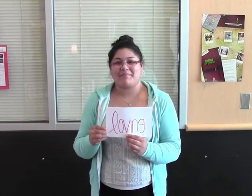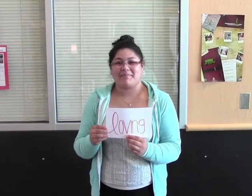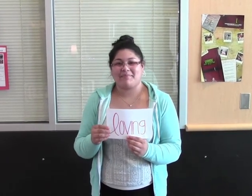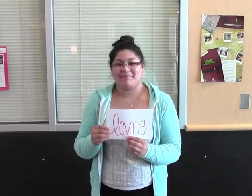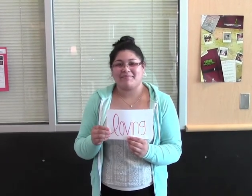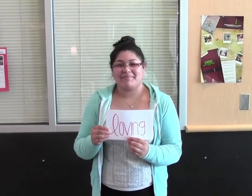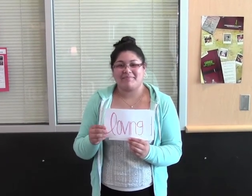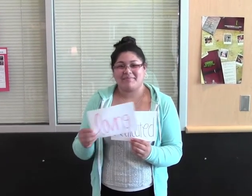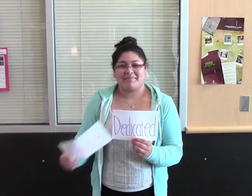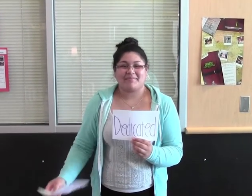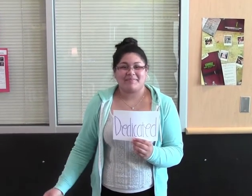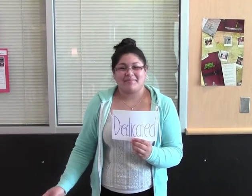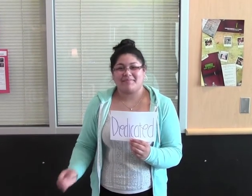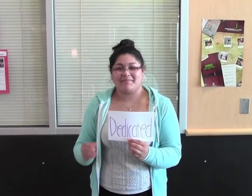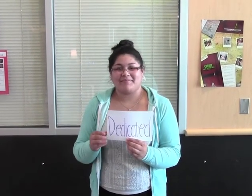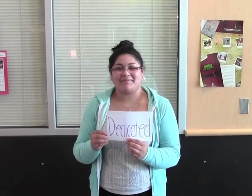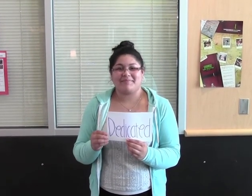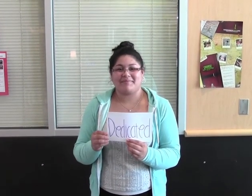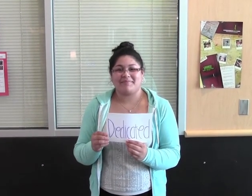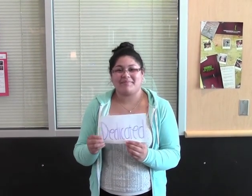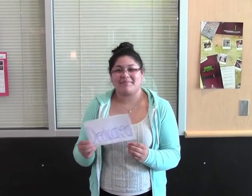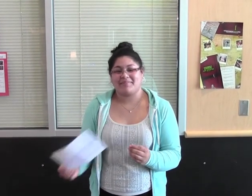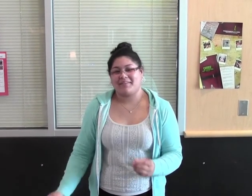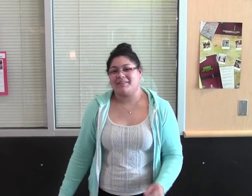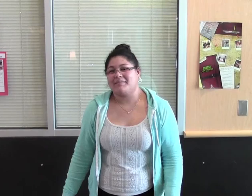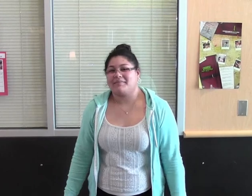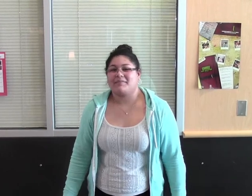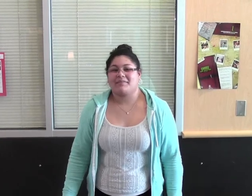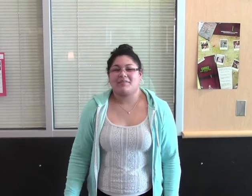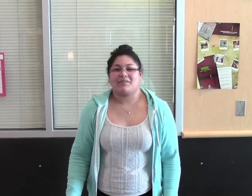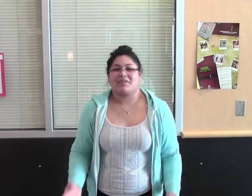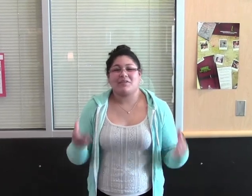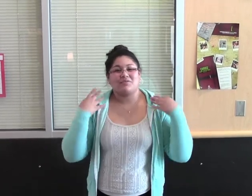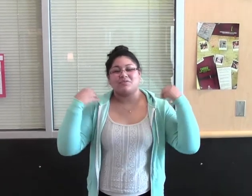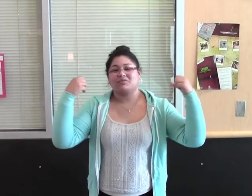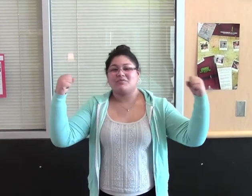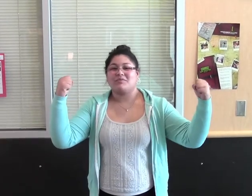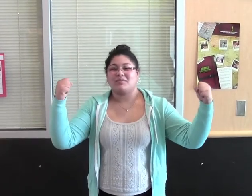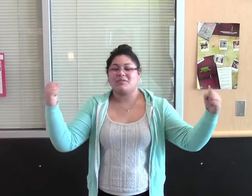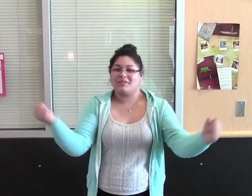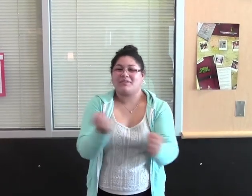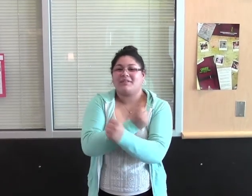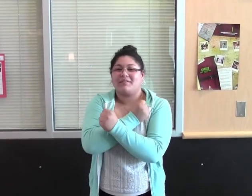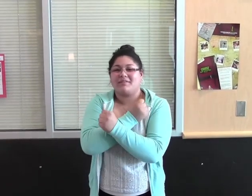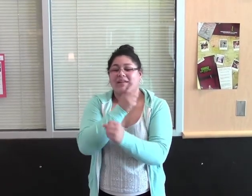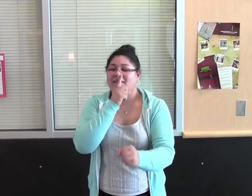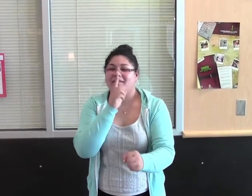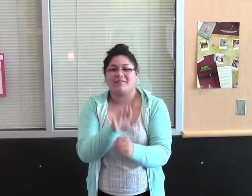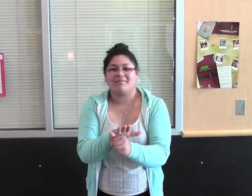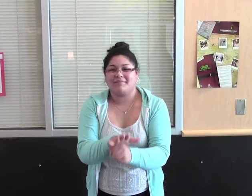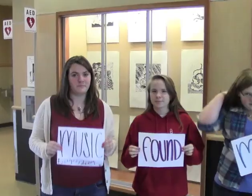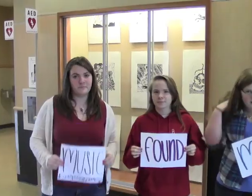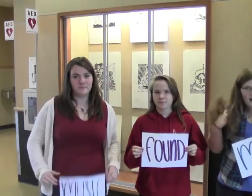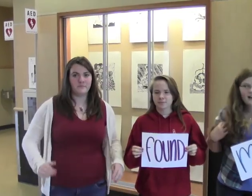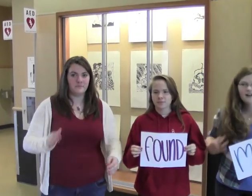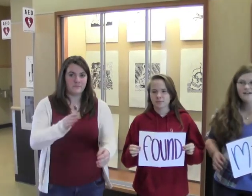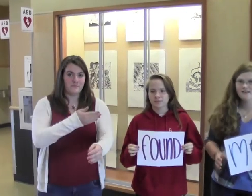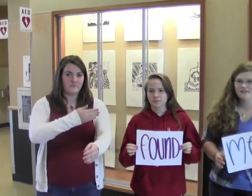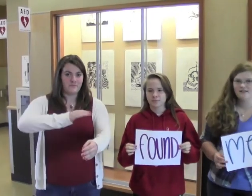Paris to China to Colorado, sometimes there's airplanes that can't jump out, sometimes there's bullshit that don't work now. We have